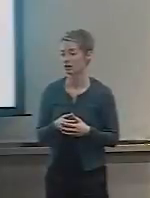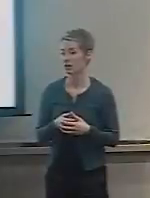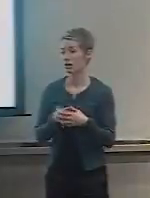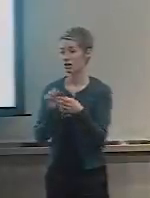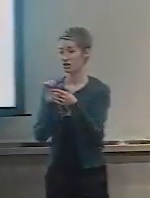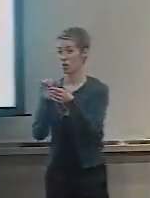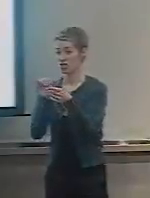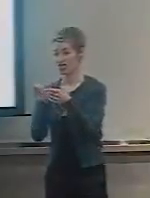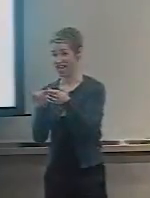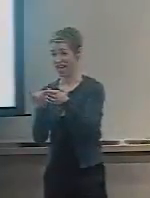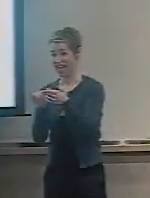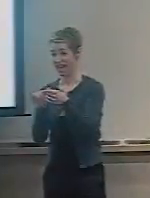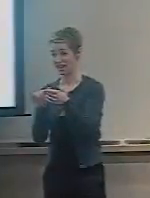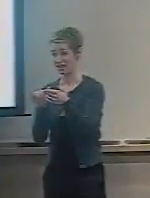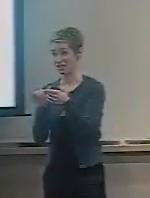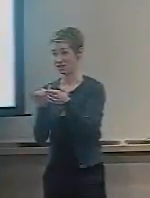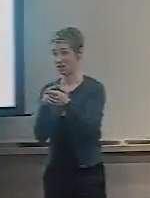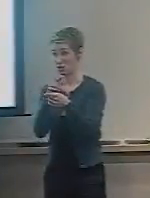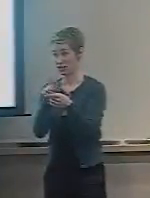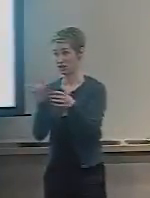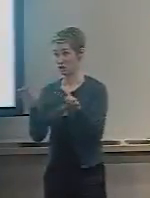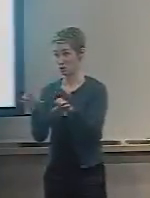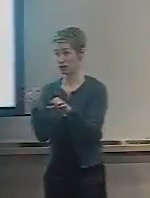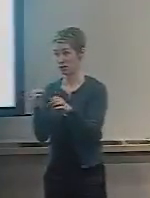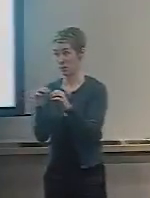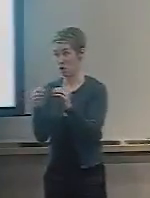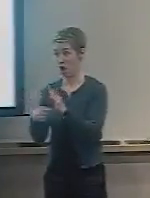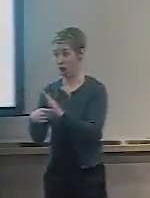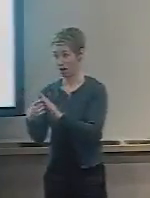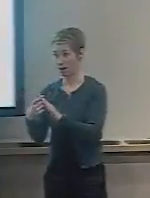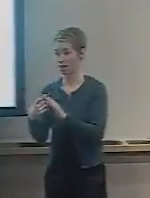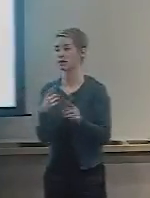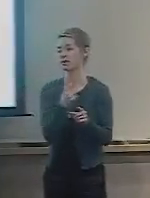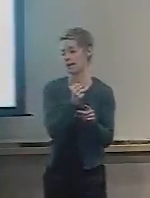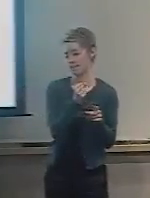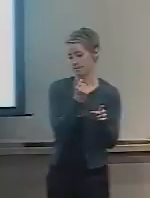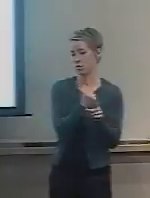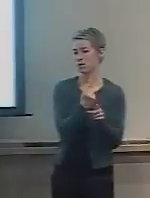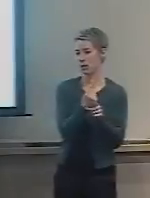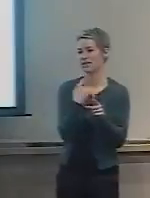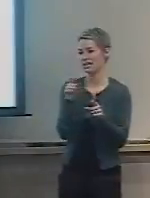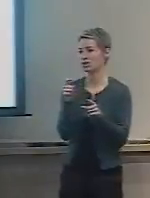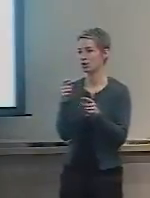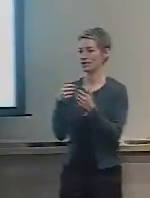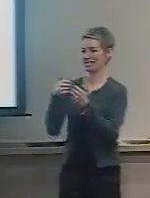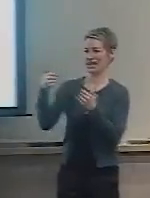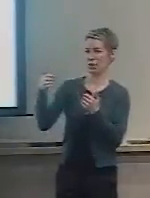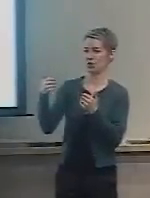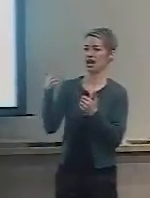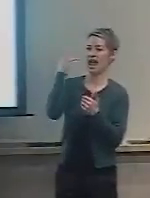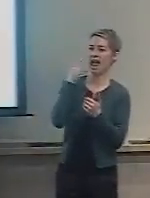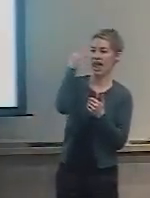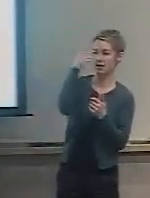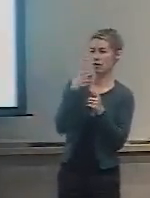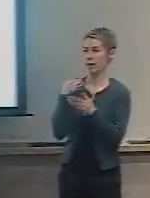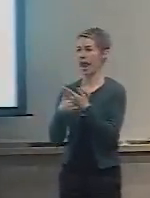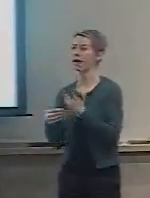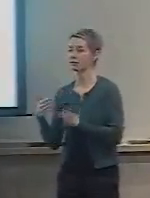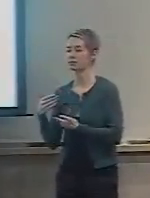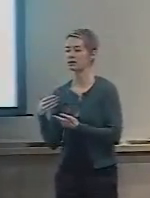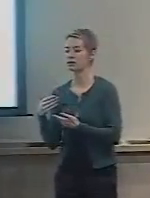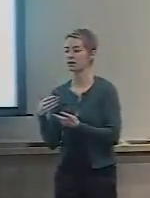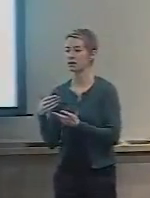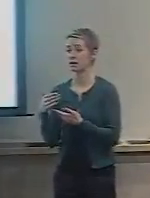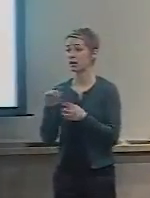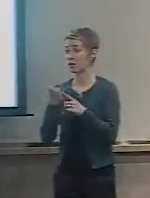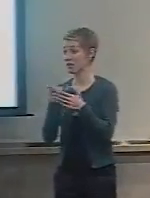So that would be something you would need to do something more automatic. That's right. Yeah. Right. Okay. You need to be able to distinguish the head from the hands. Okay.